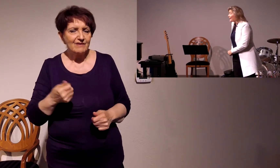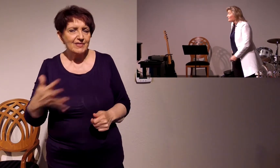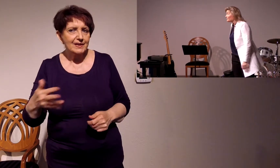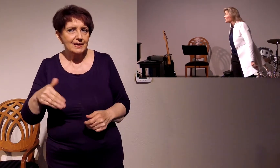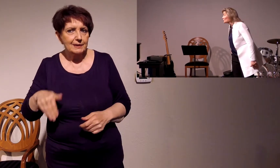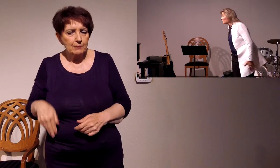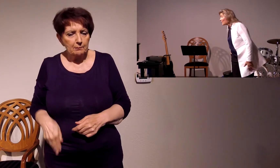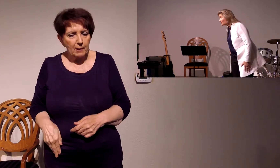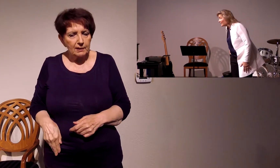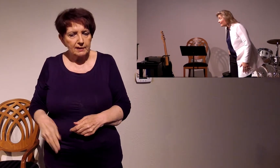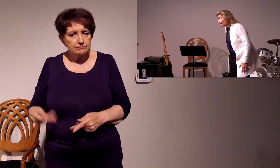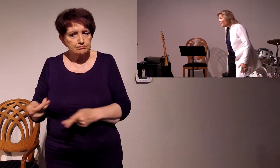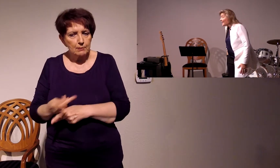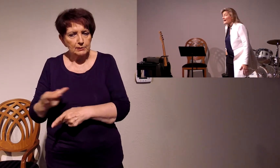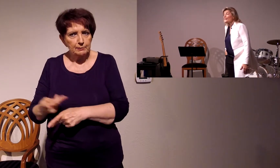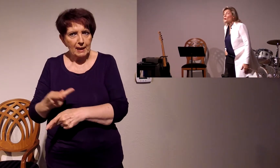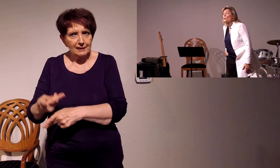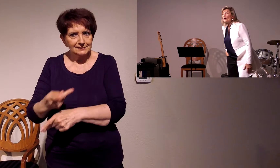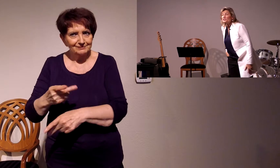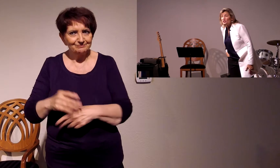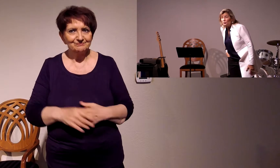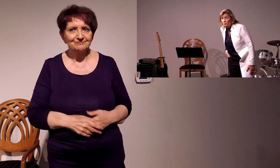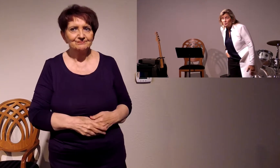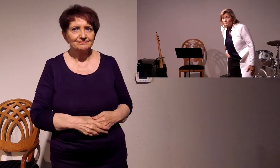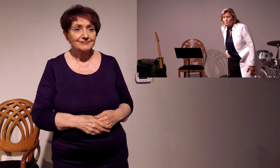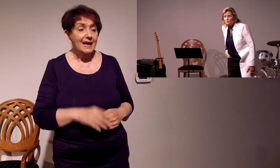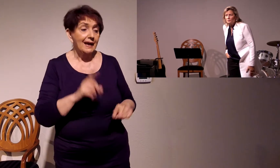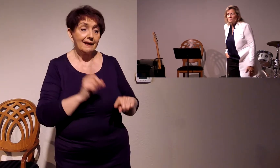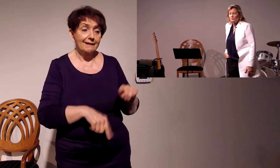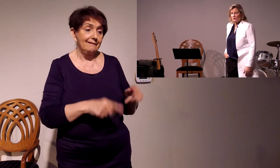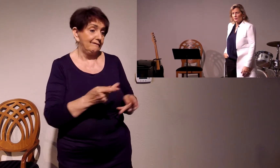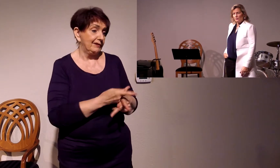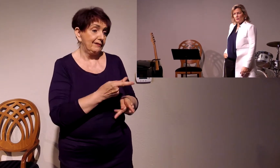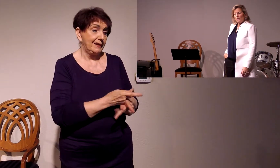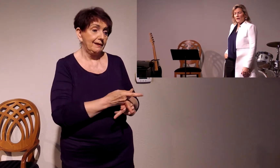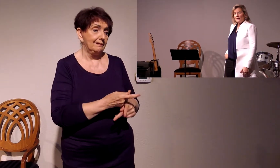I can't figure it out yet, and I don't want to.